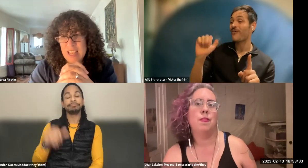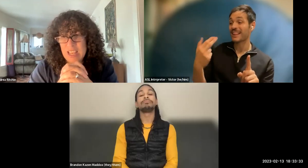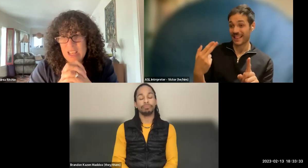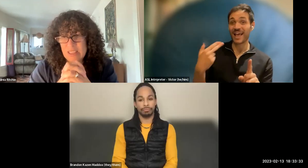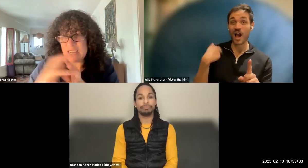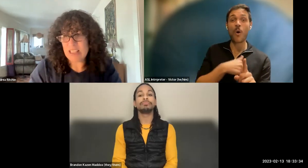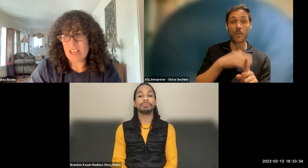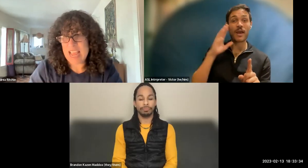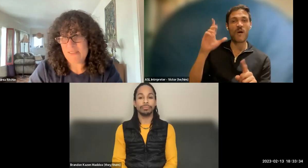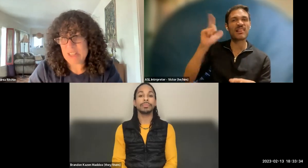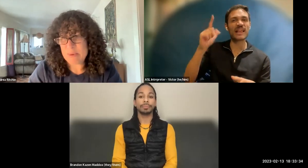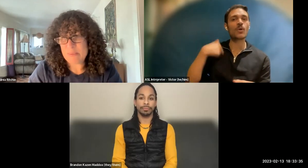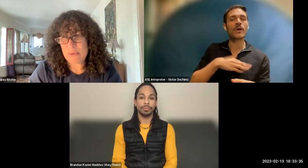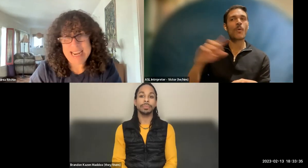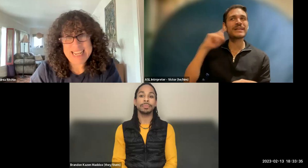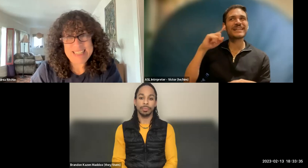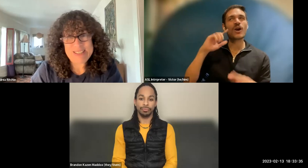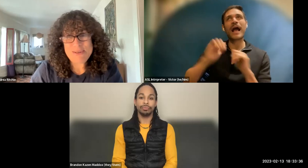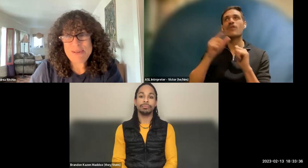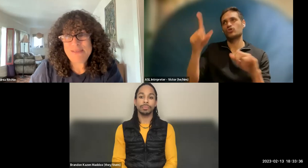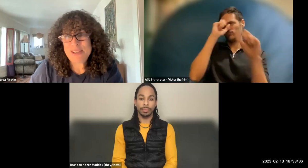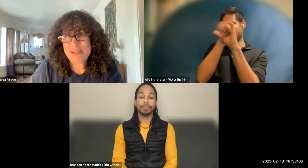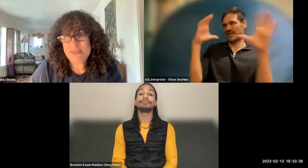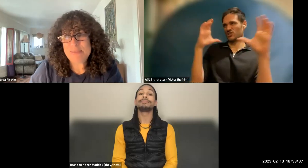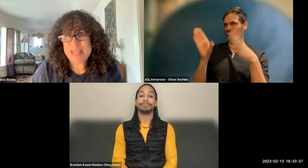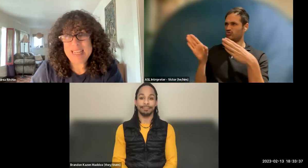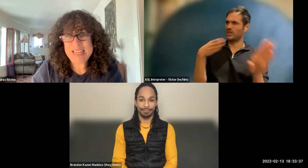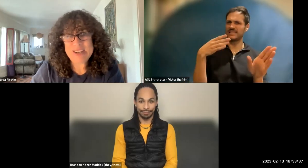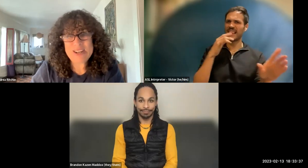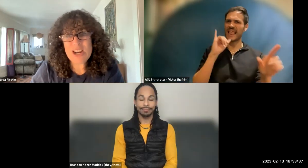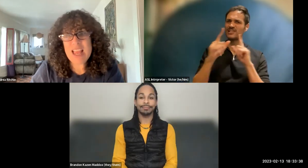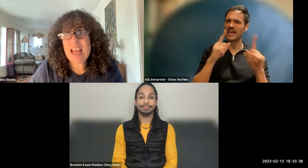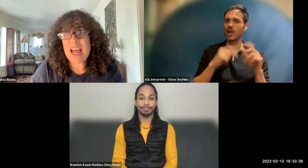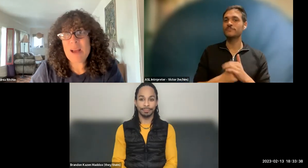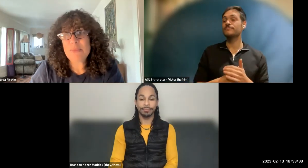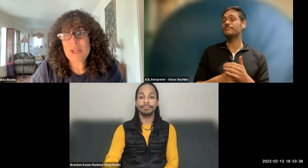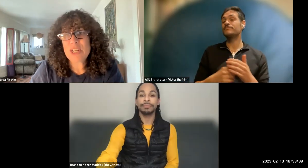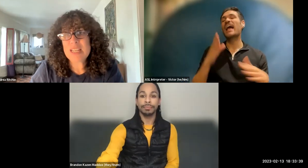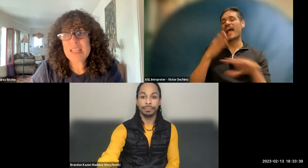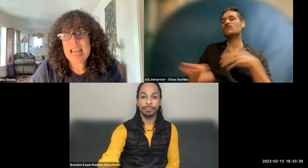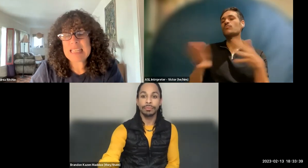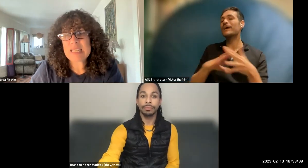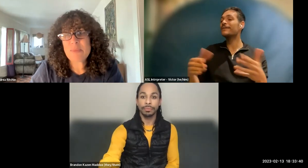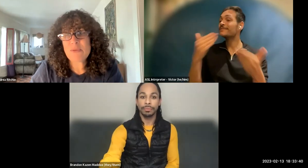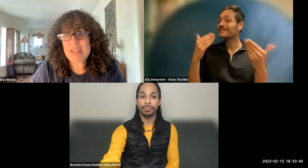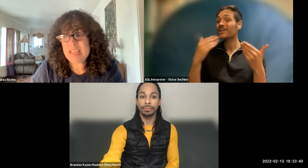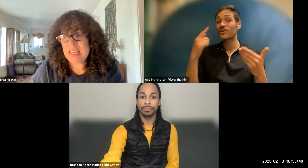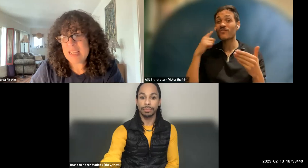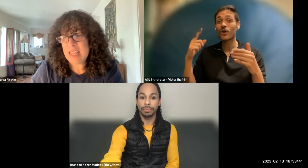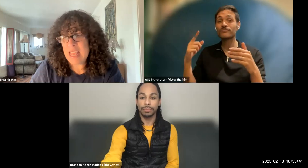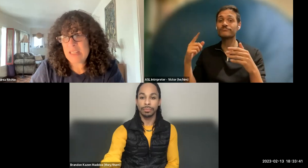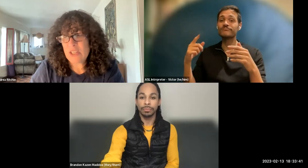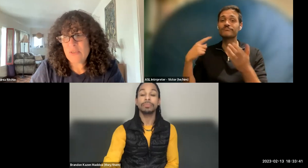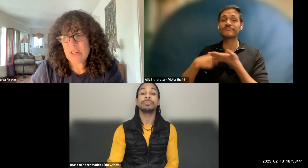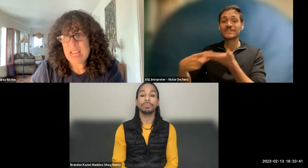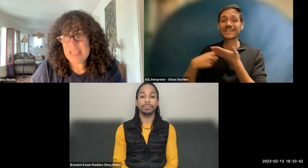shifting the dialogue after the break. So grateful to you for being here. I'm going to ask